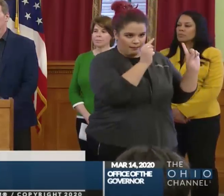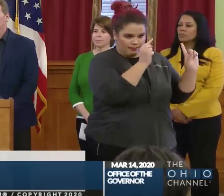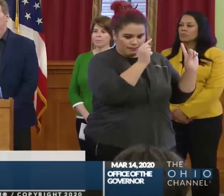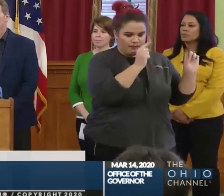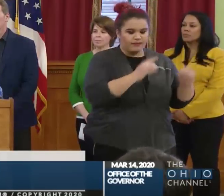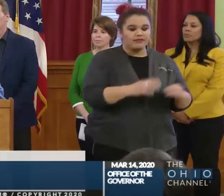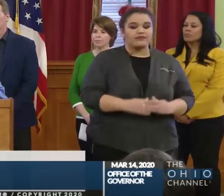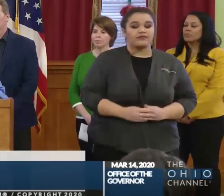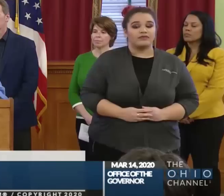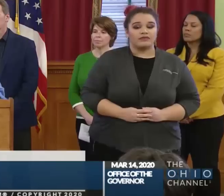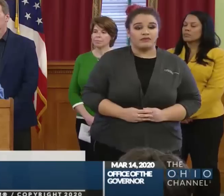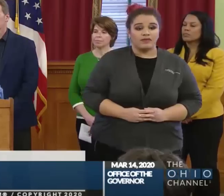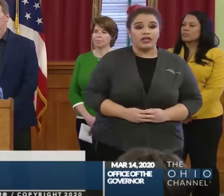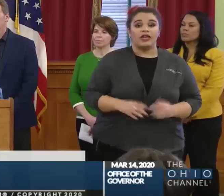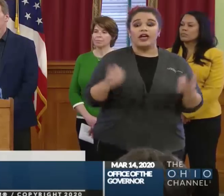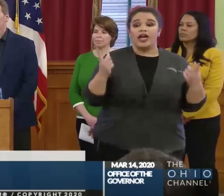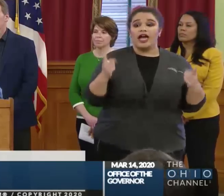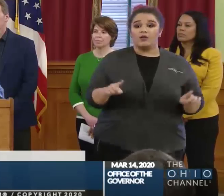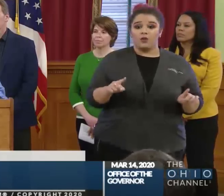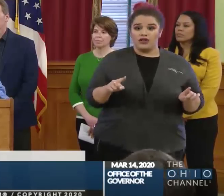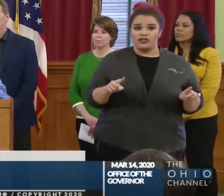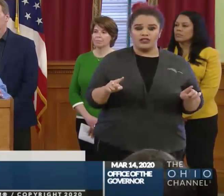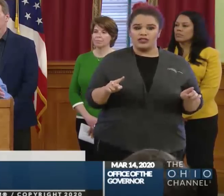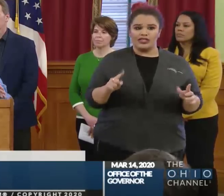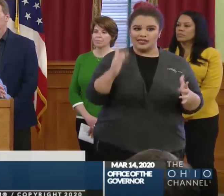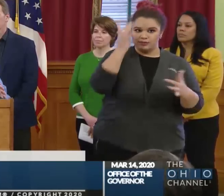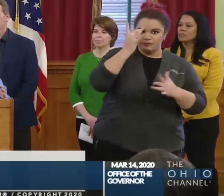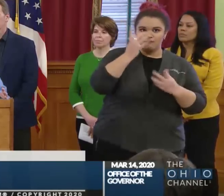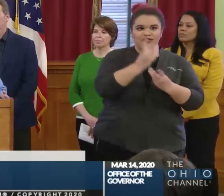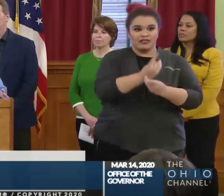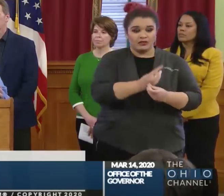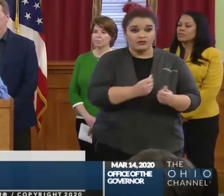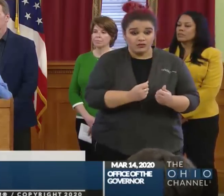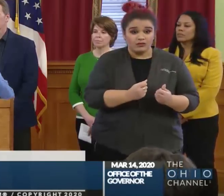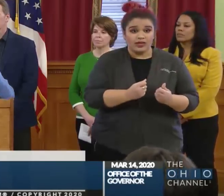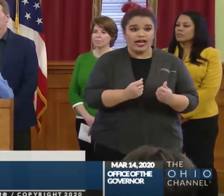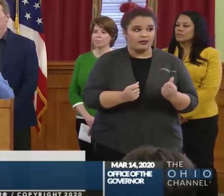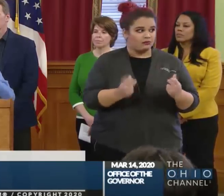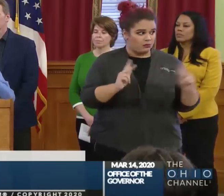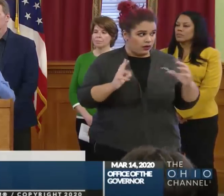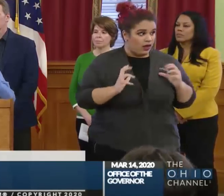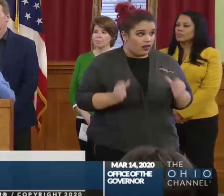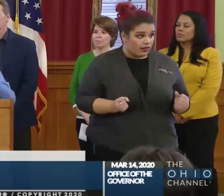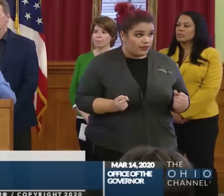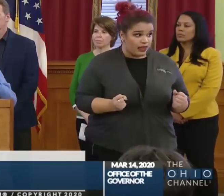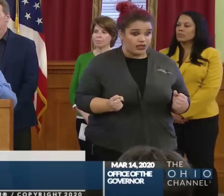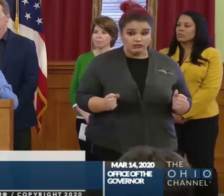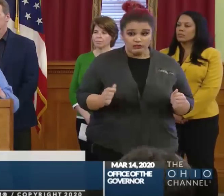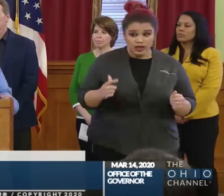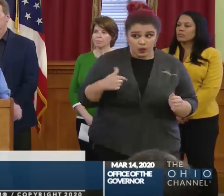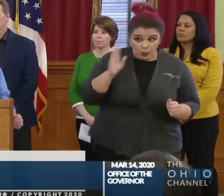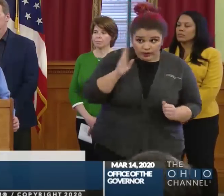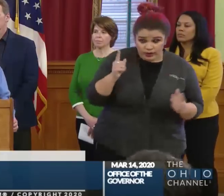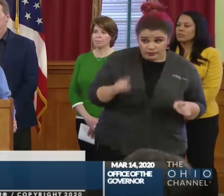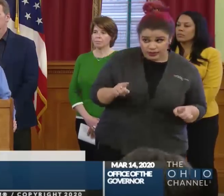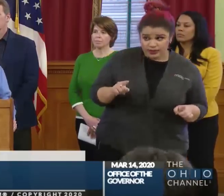this, and we will get through this, there needs to be some national thinking, all of